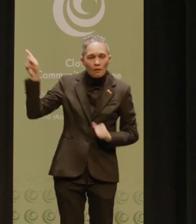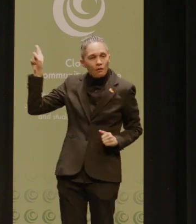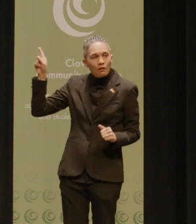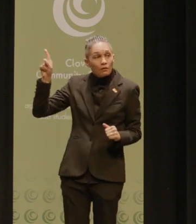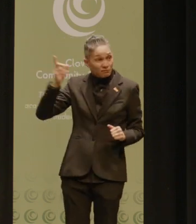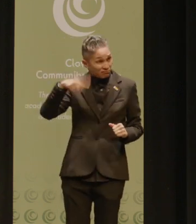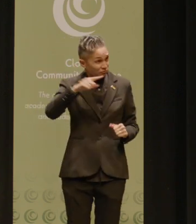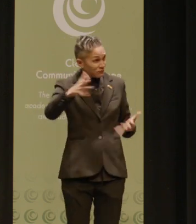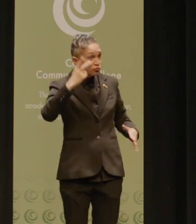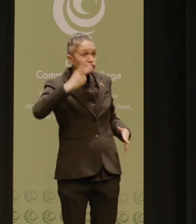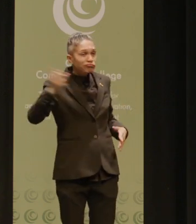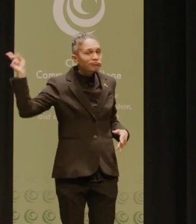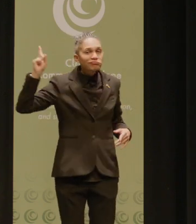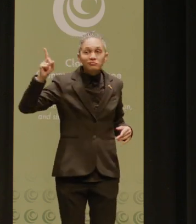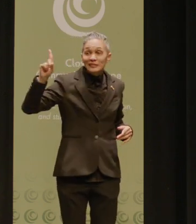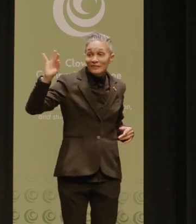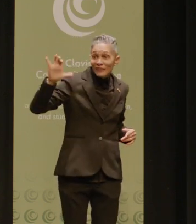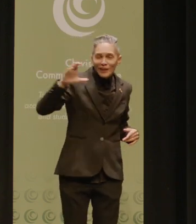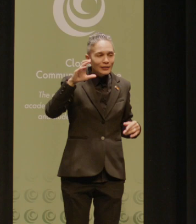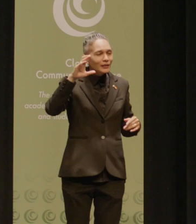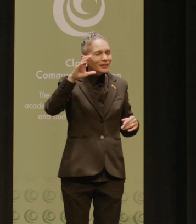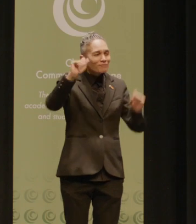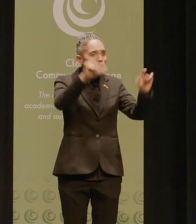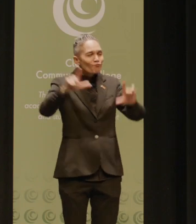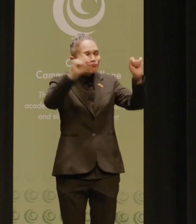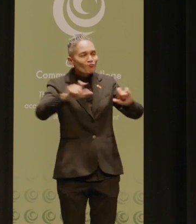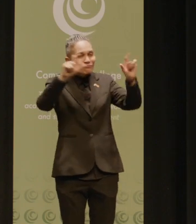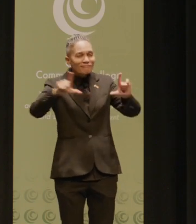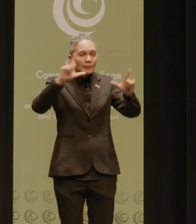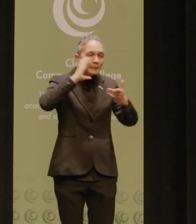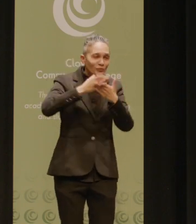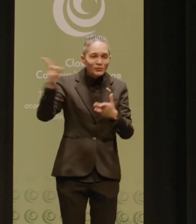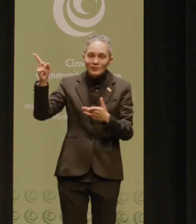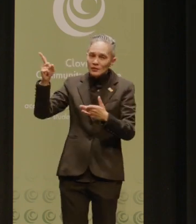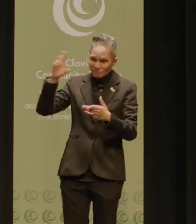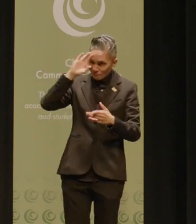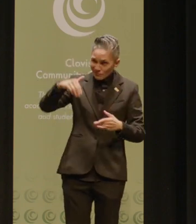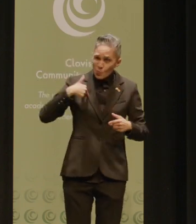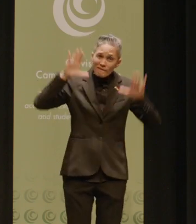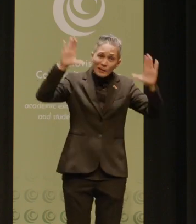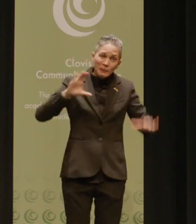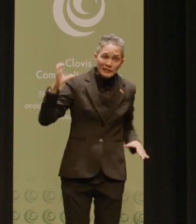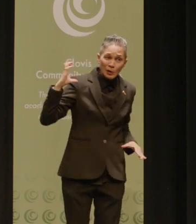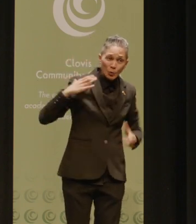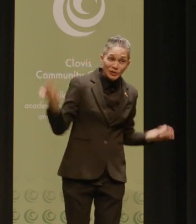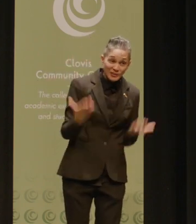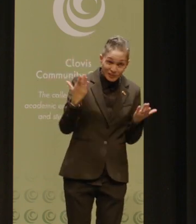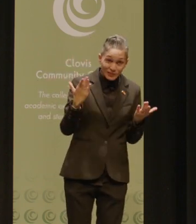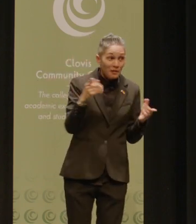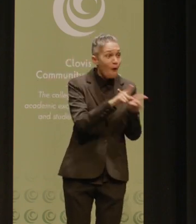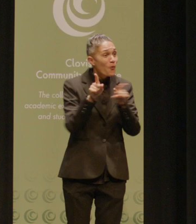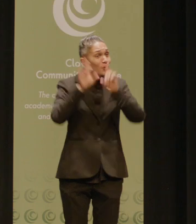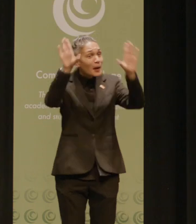Perhaps you might have seen some of the many faculty accolades when you walked in, but in case you missed it, we have amazing coaches here. And we have winning